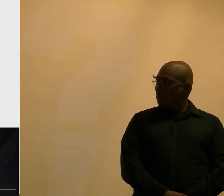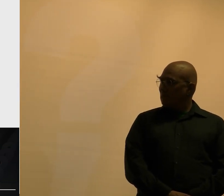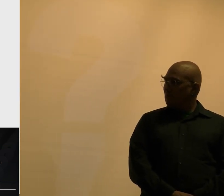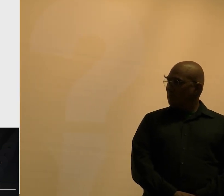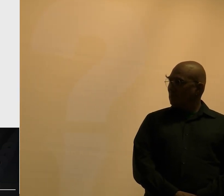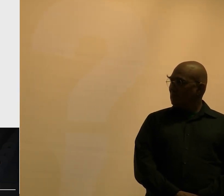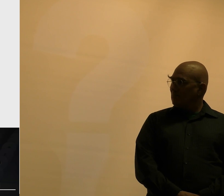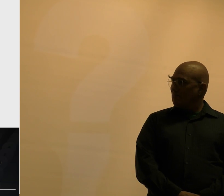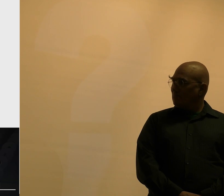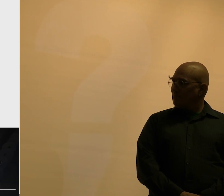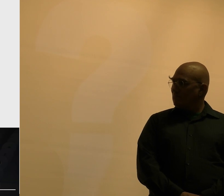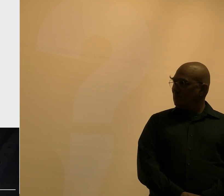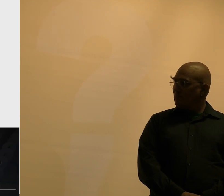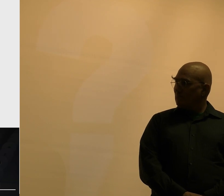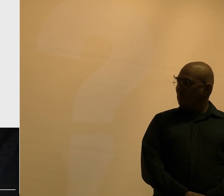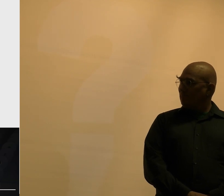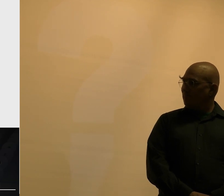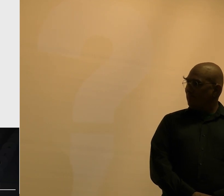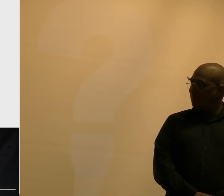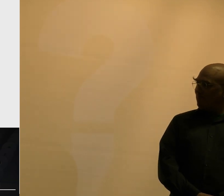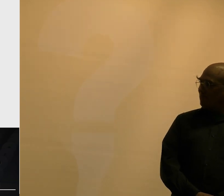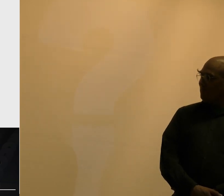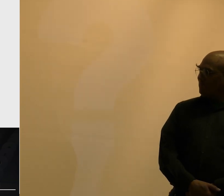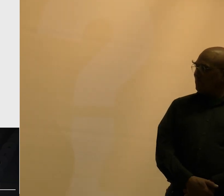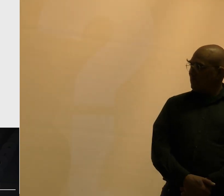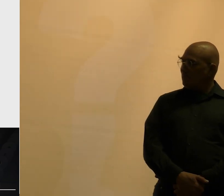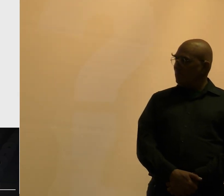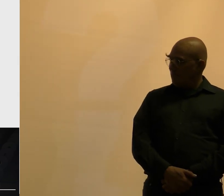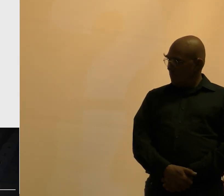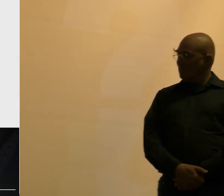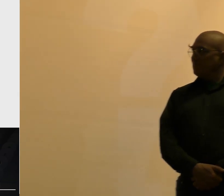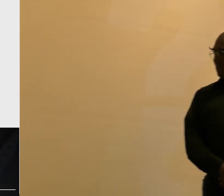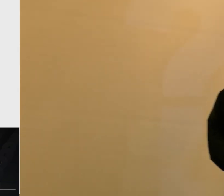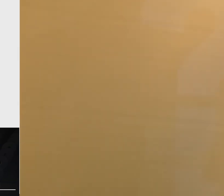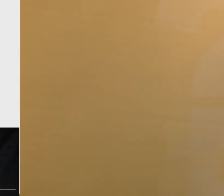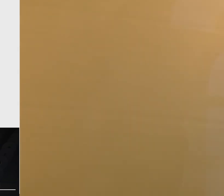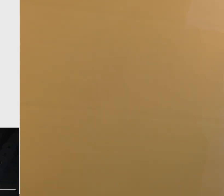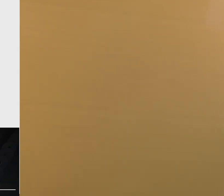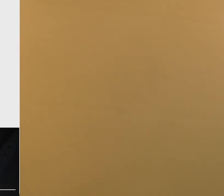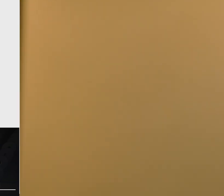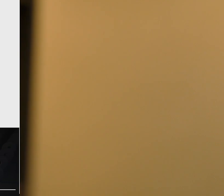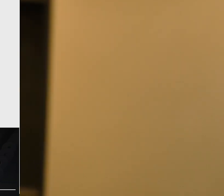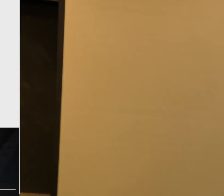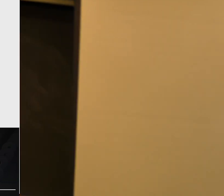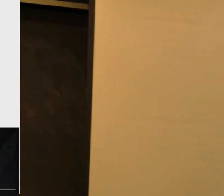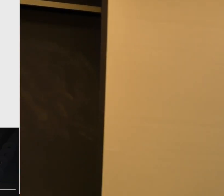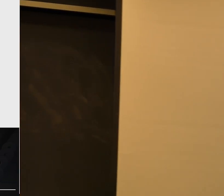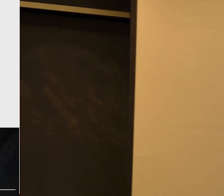We talked a lot about, well, a couple things I want to talk about. A lot about deaf identities, and I was talking with people that